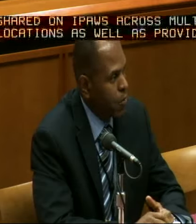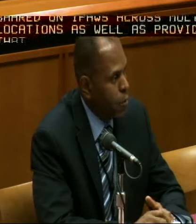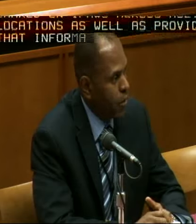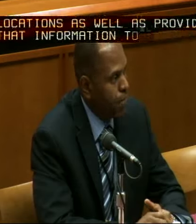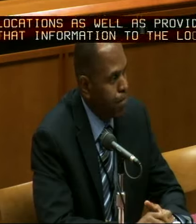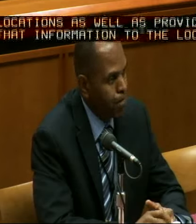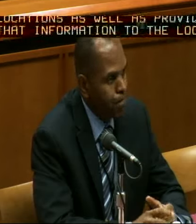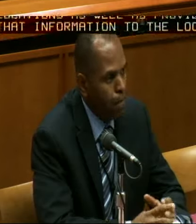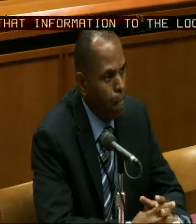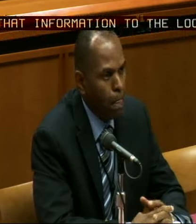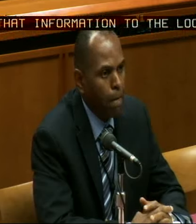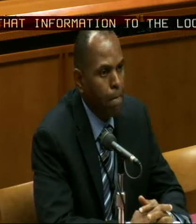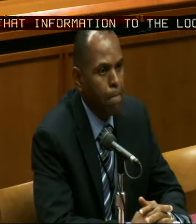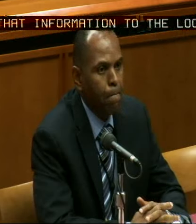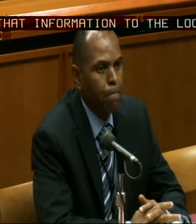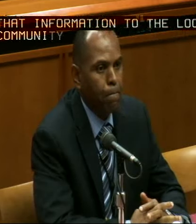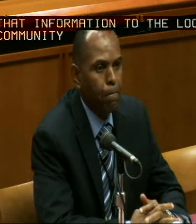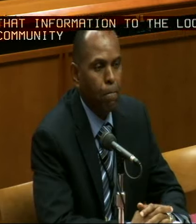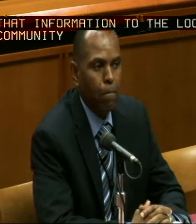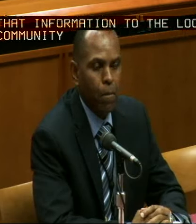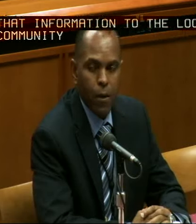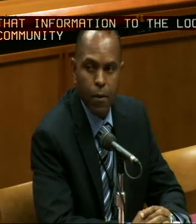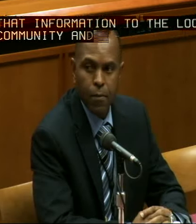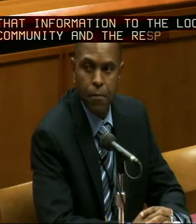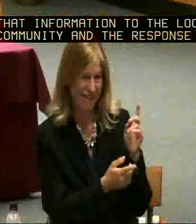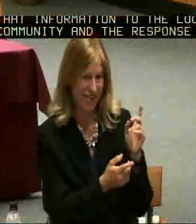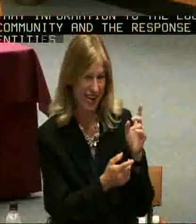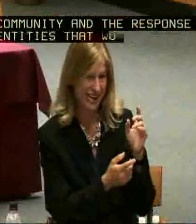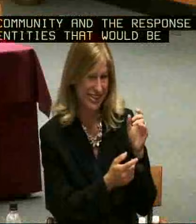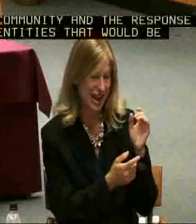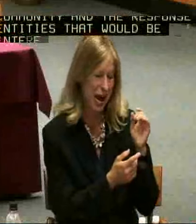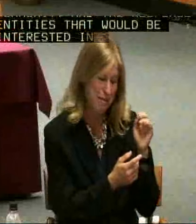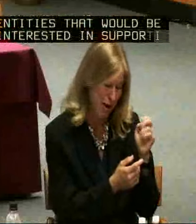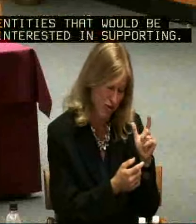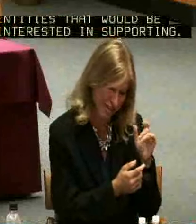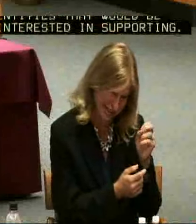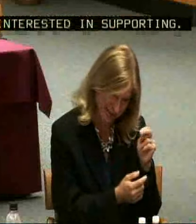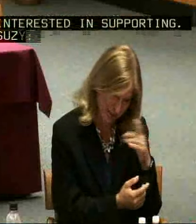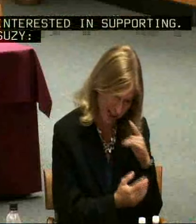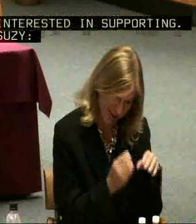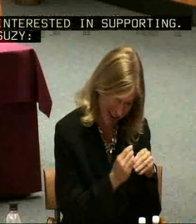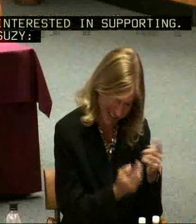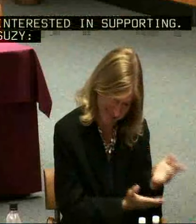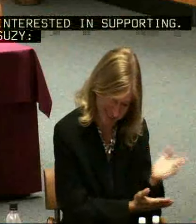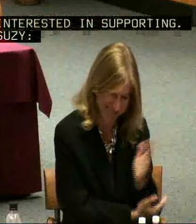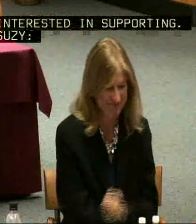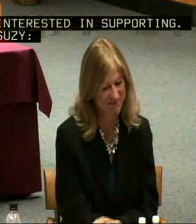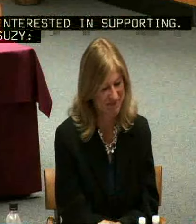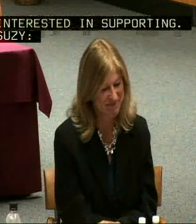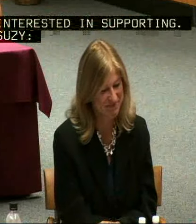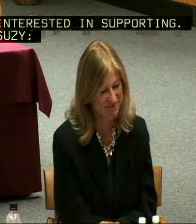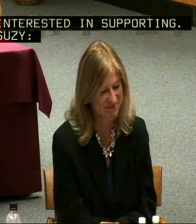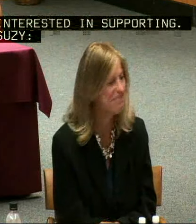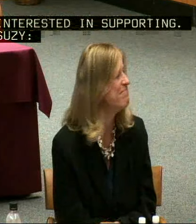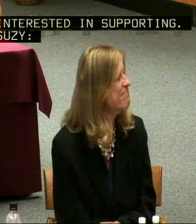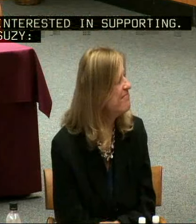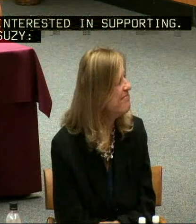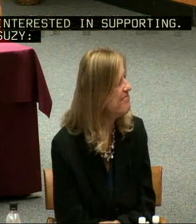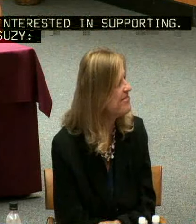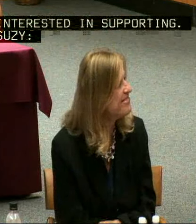interested in supporting. This is Susie speaking. Thank you. Admiral Simpson would like to add a word to